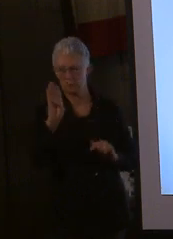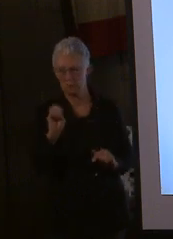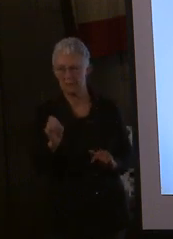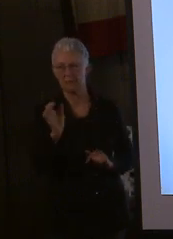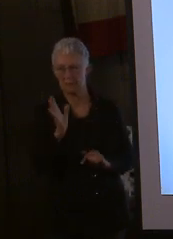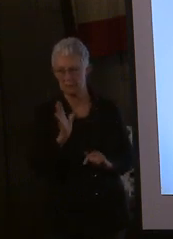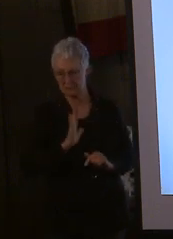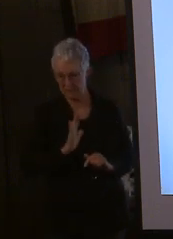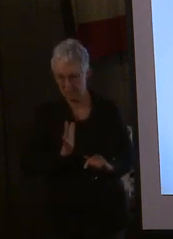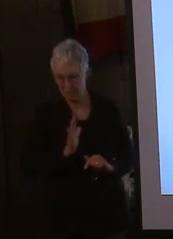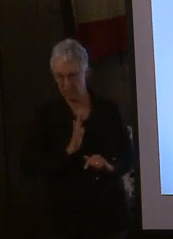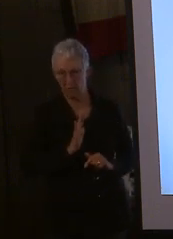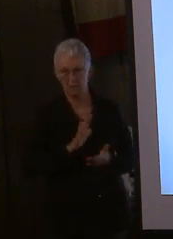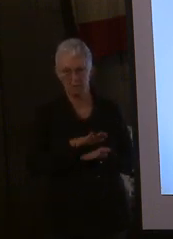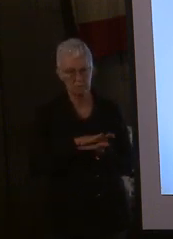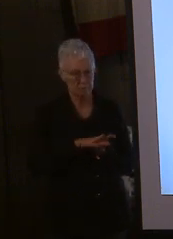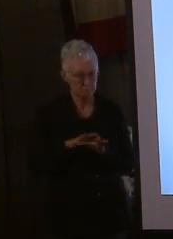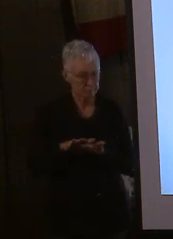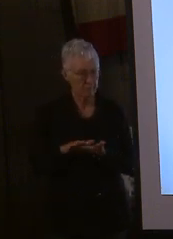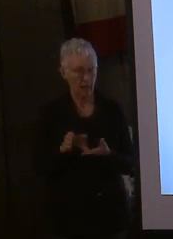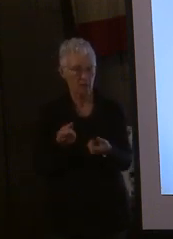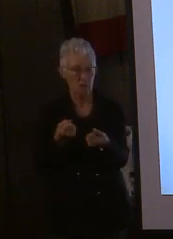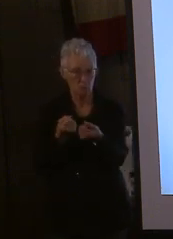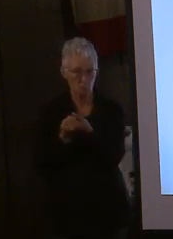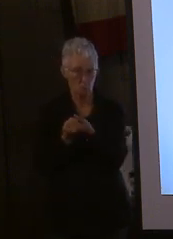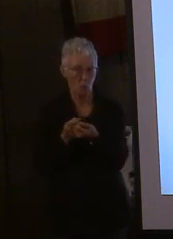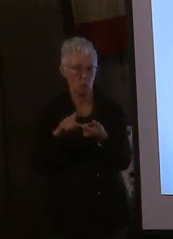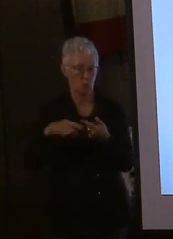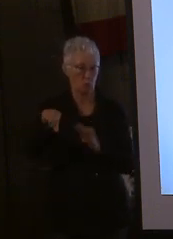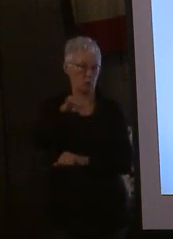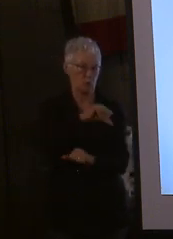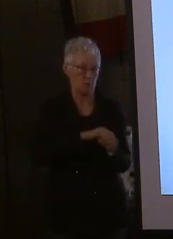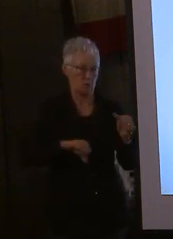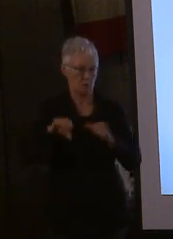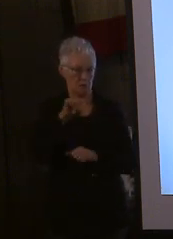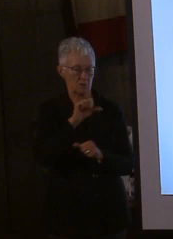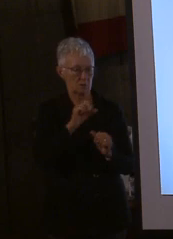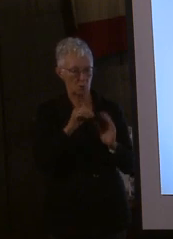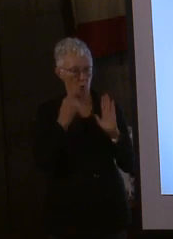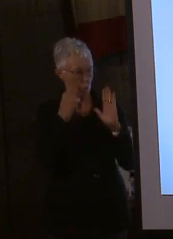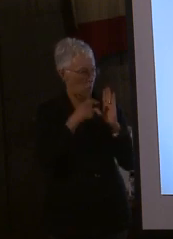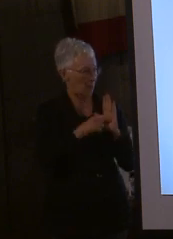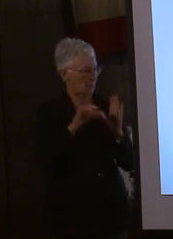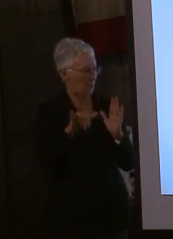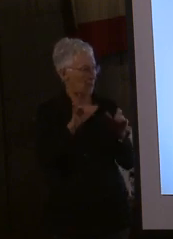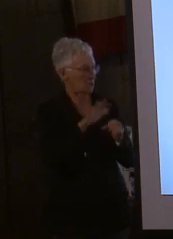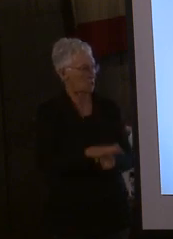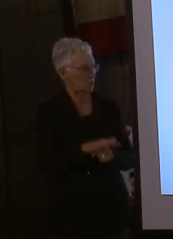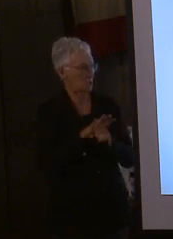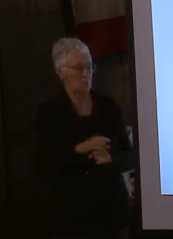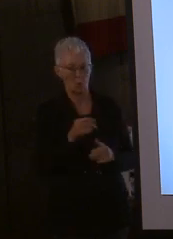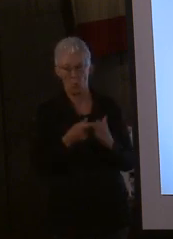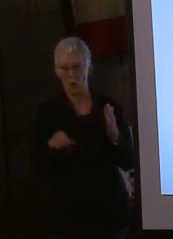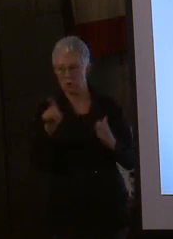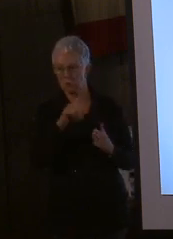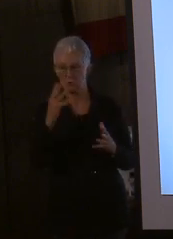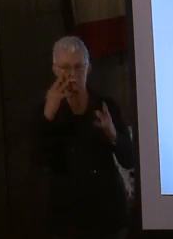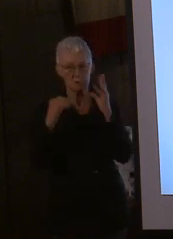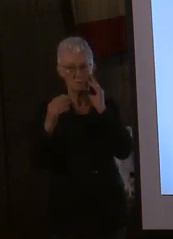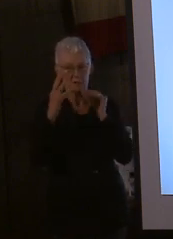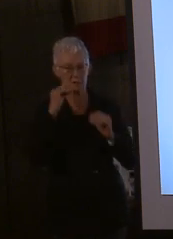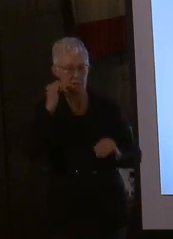said, begin to support one another, recognize stress and what we're dealing with on a daily